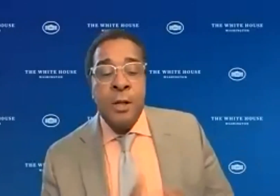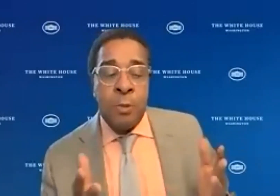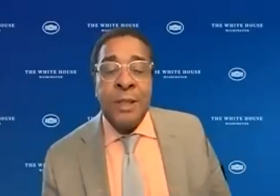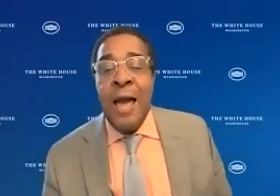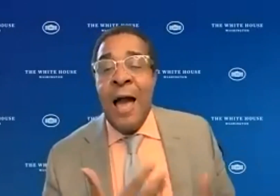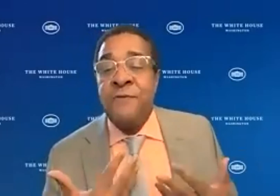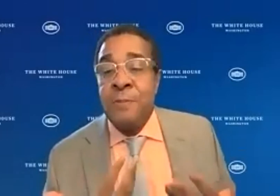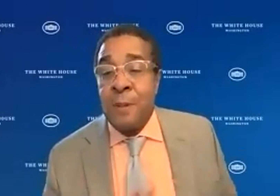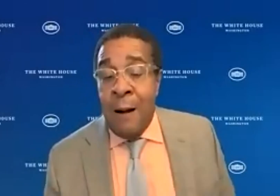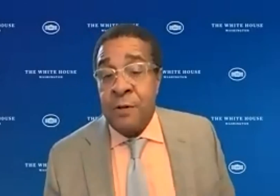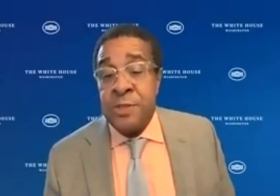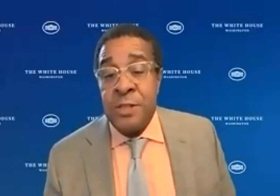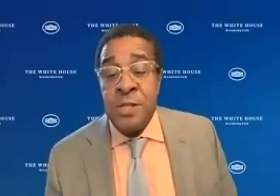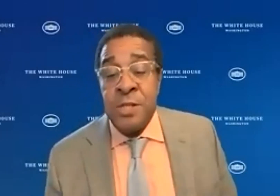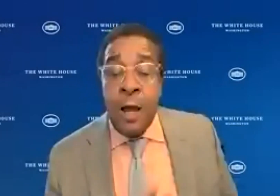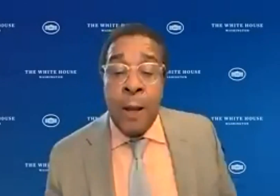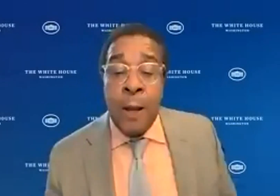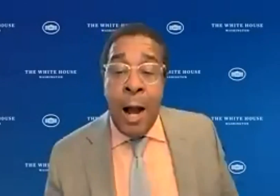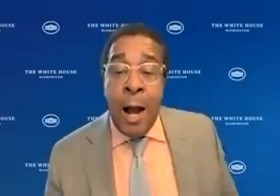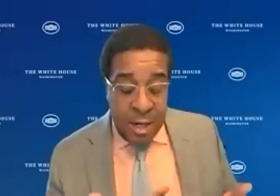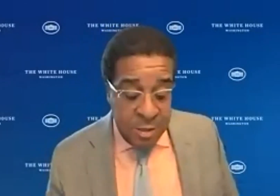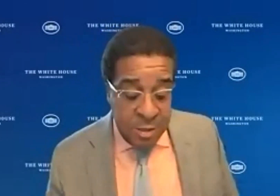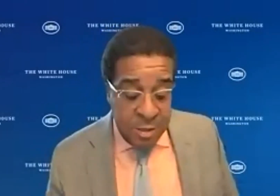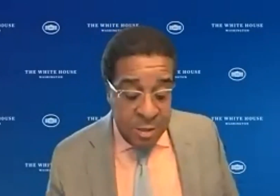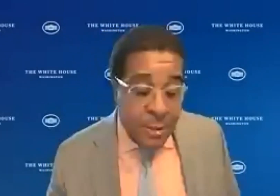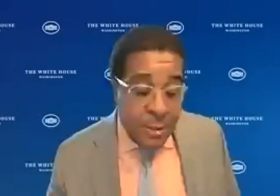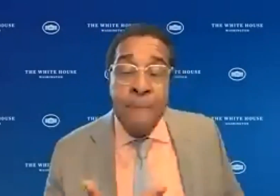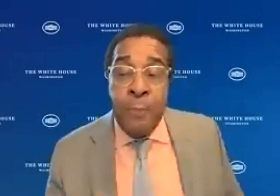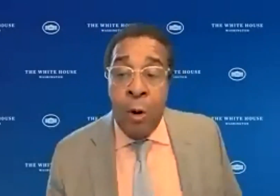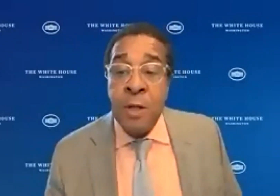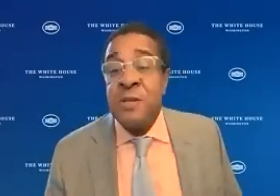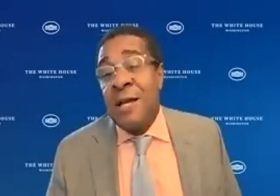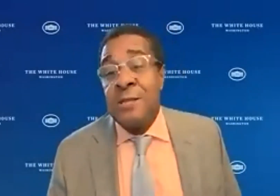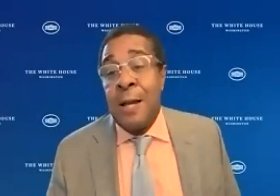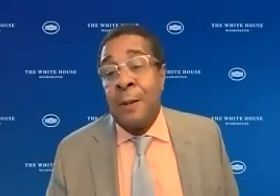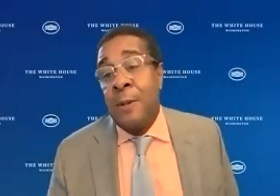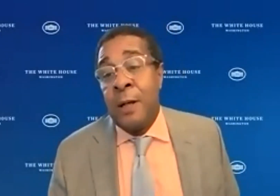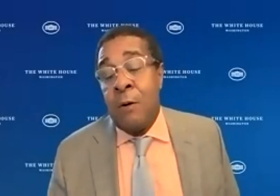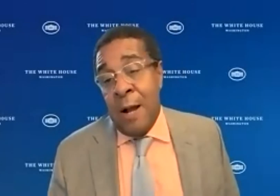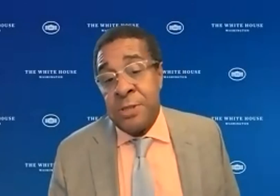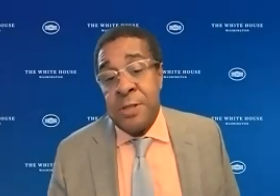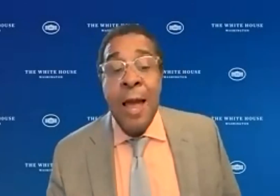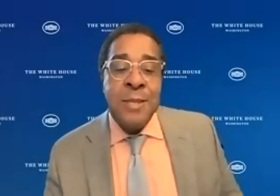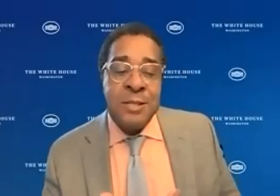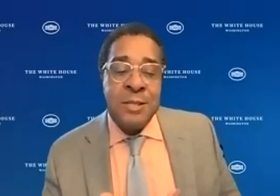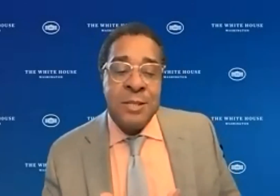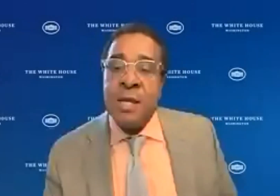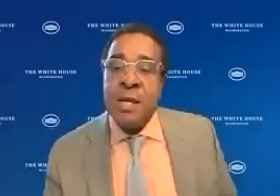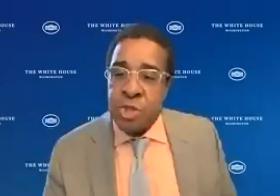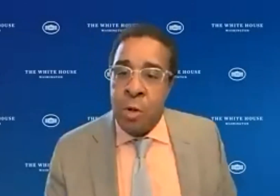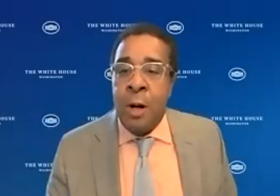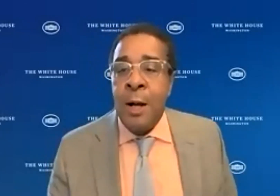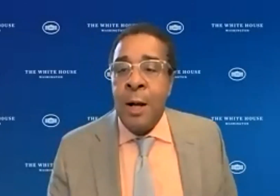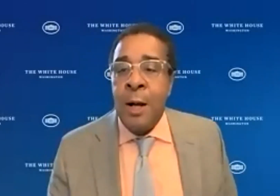AIDSWatch to really have some conversations to help Congress understand the importance of that supplemental request and the need